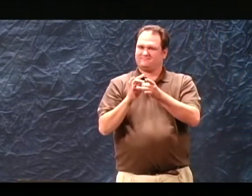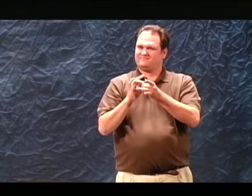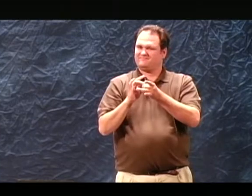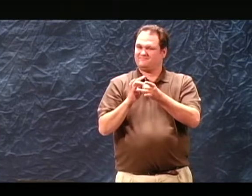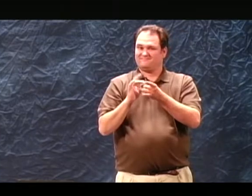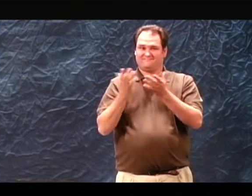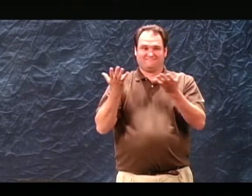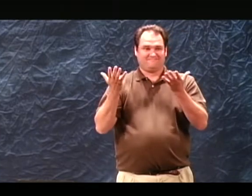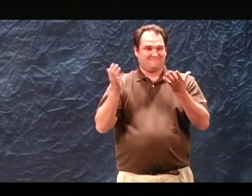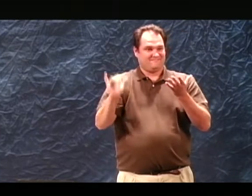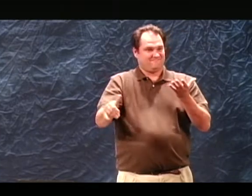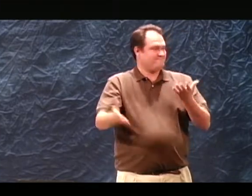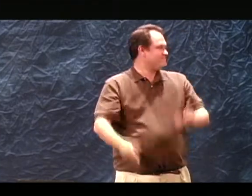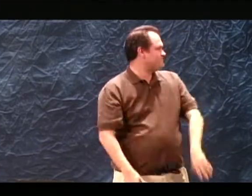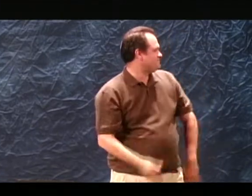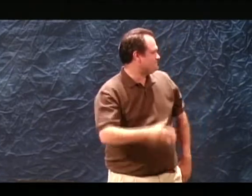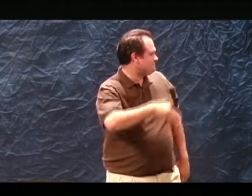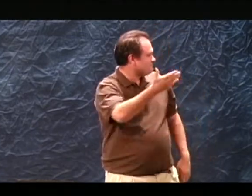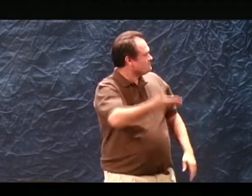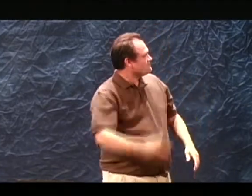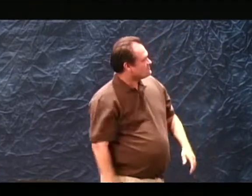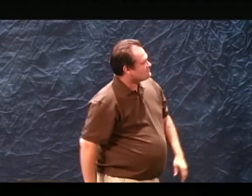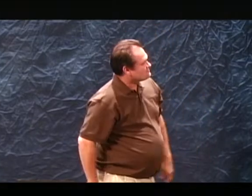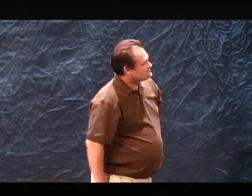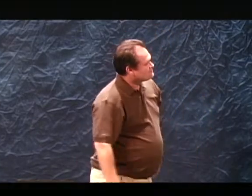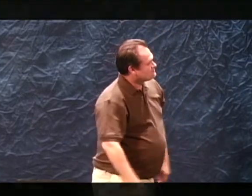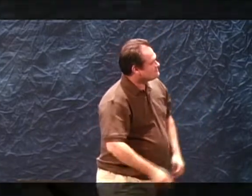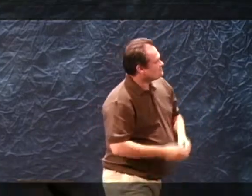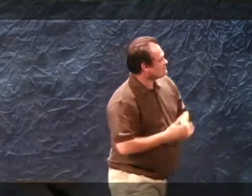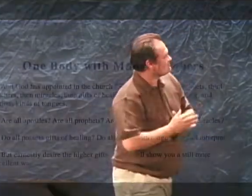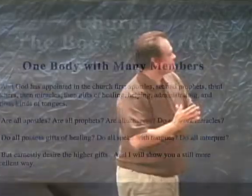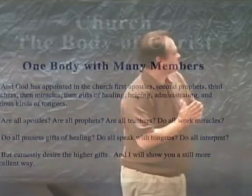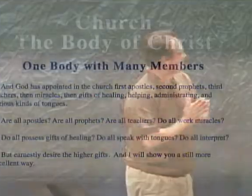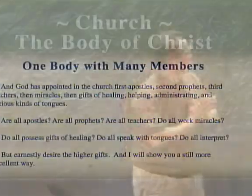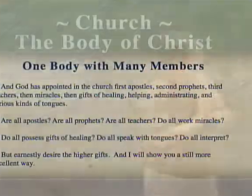is hurting we come to their aids the body might